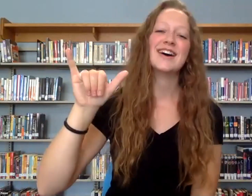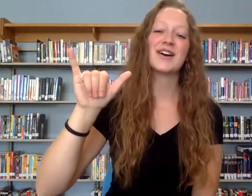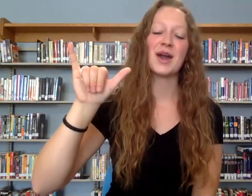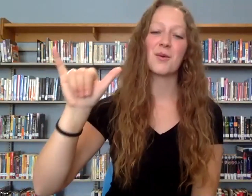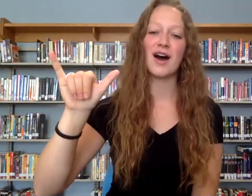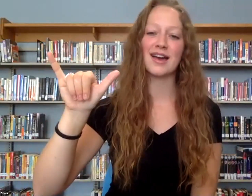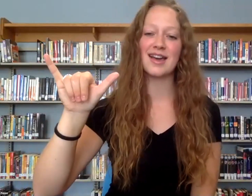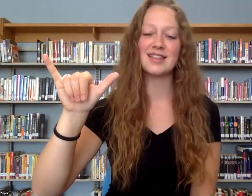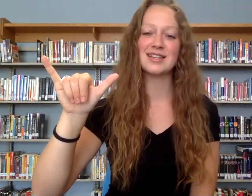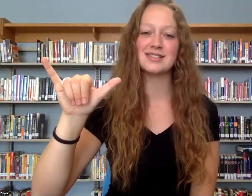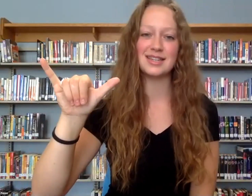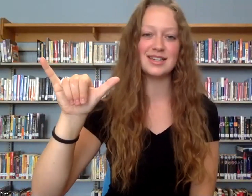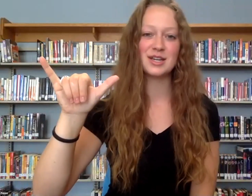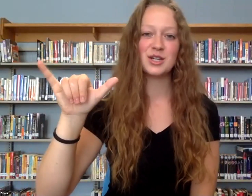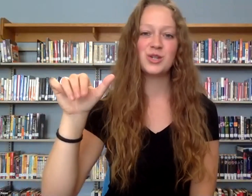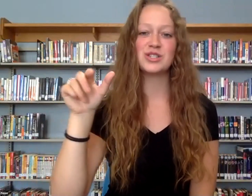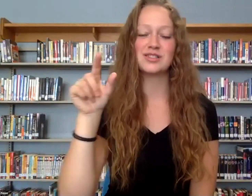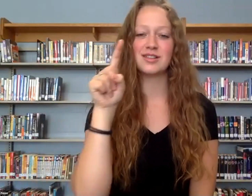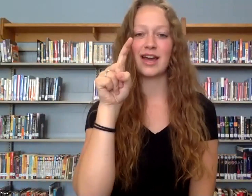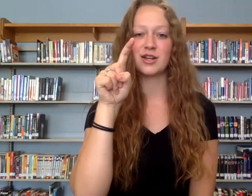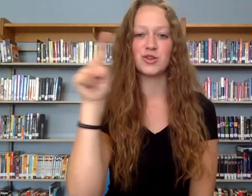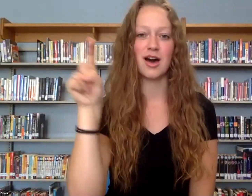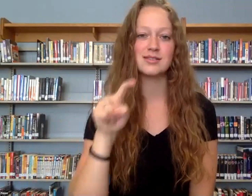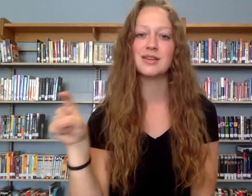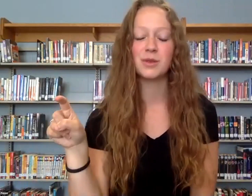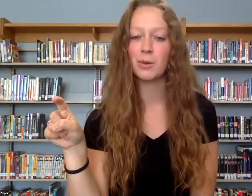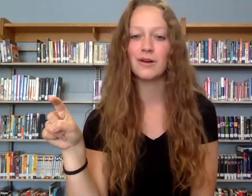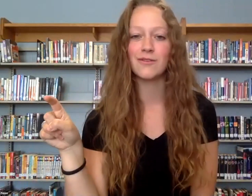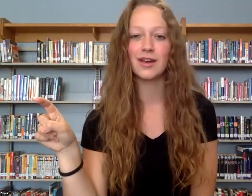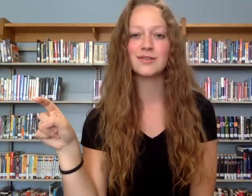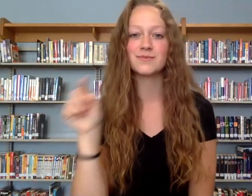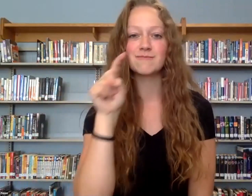Okay, Y. And then Z. You just kind of draw a Z with your pointer finger.